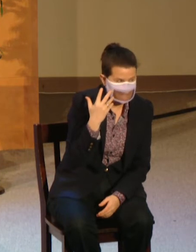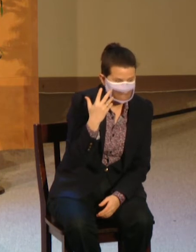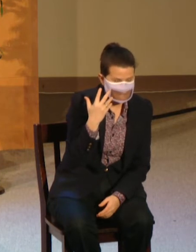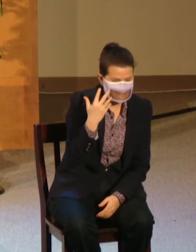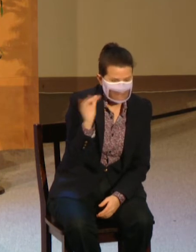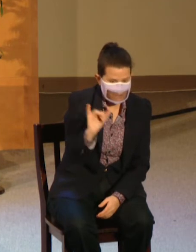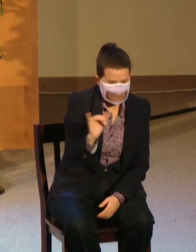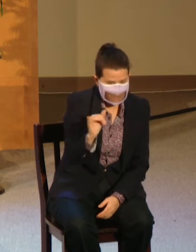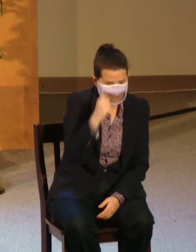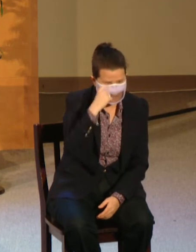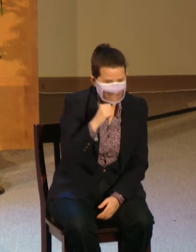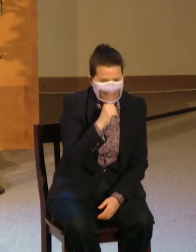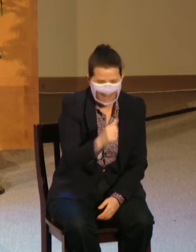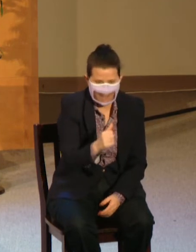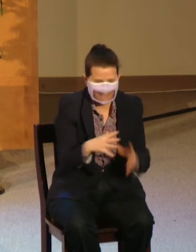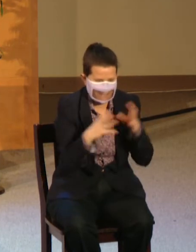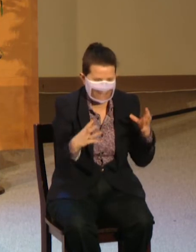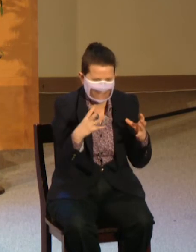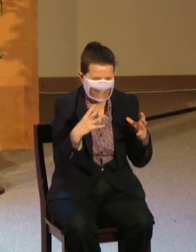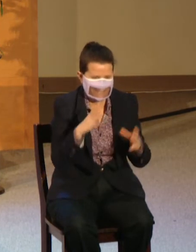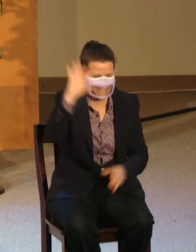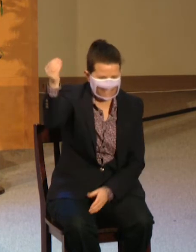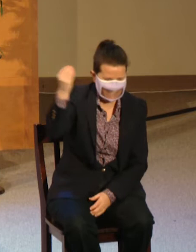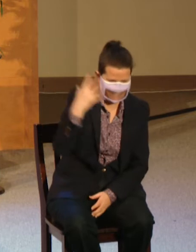because there wasn't much sun there.